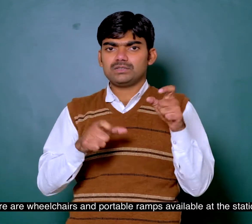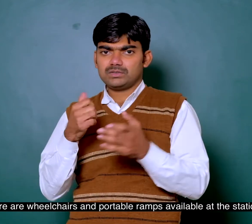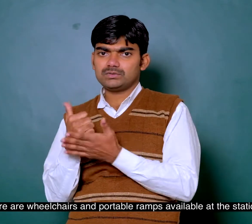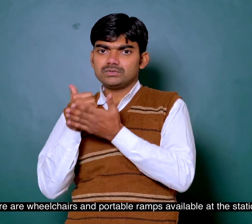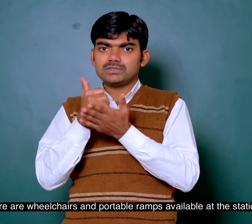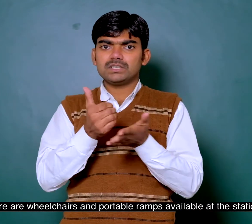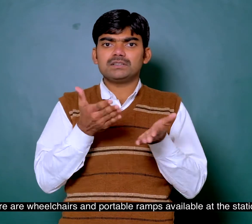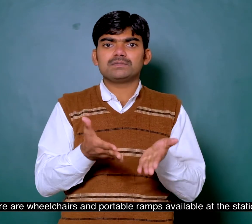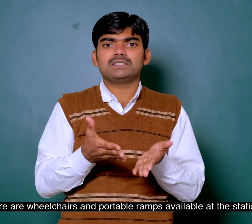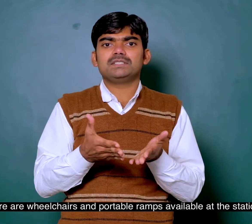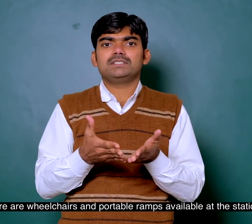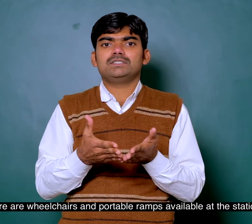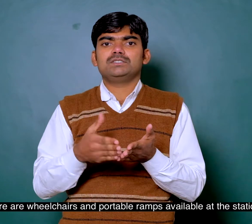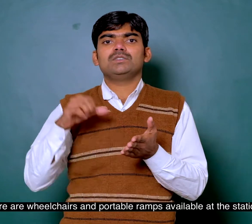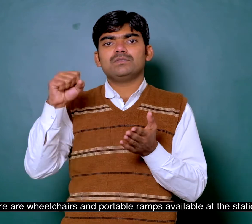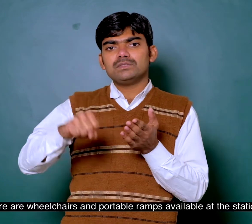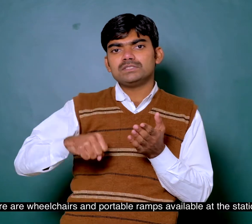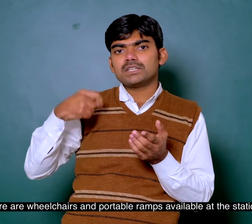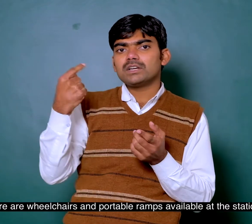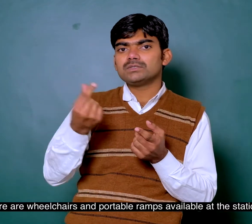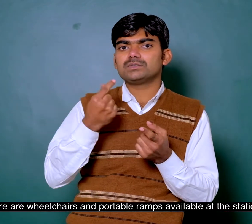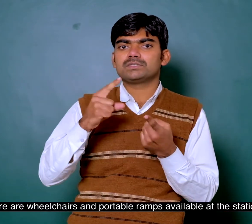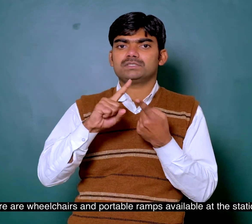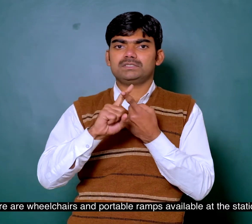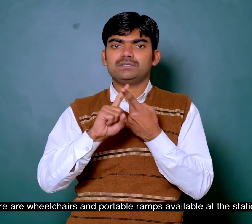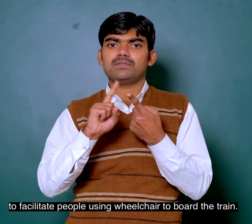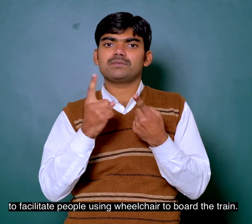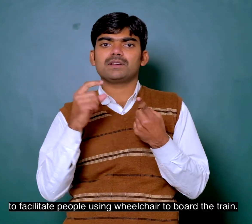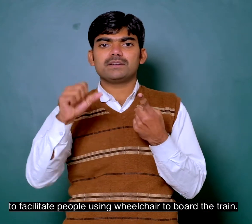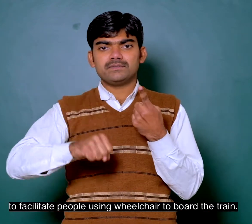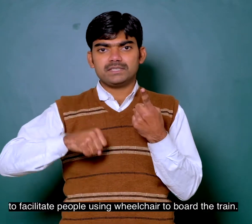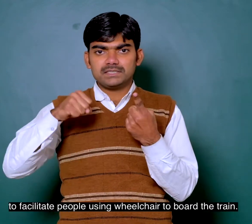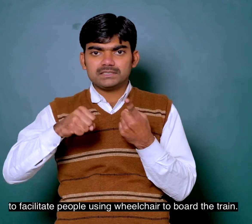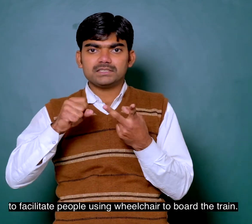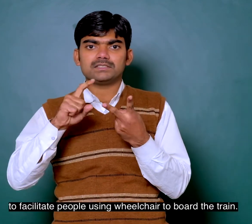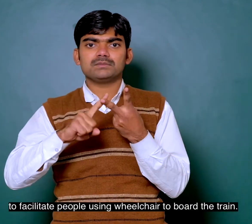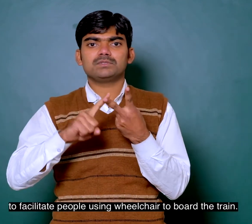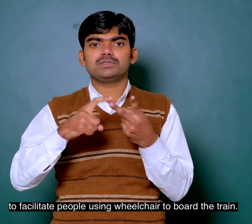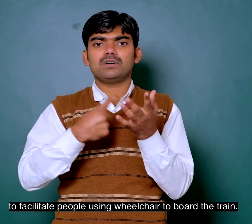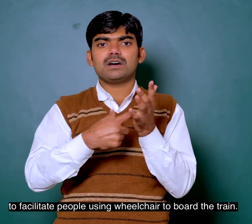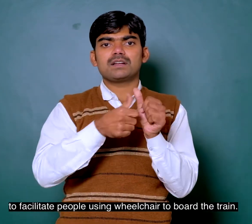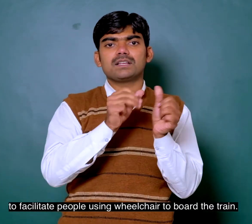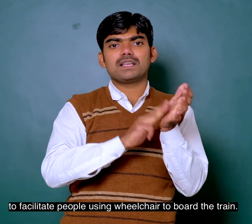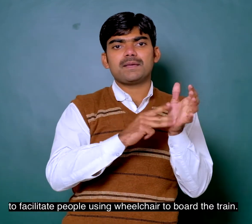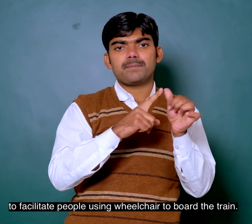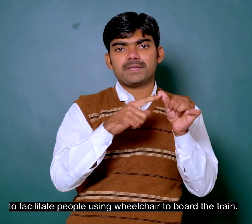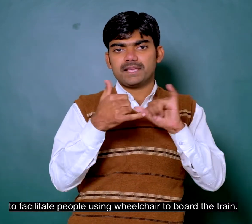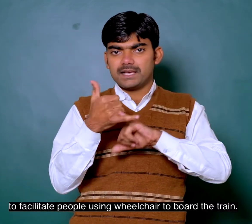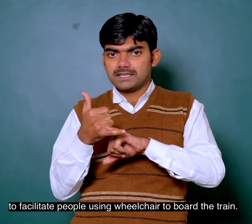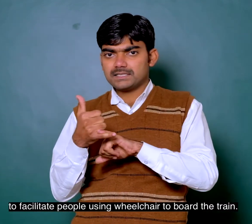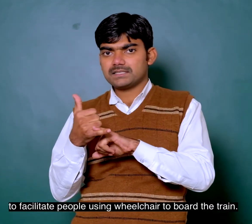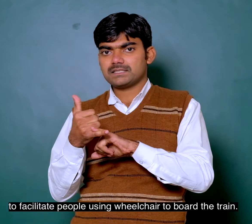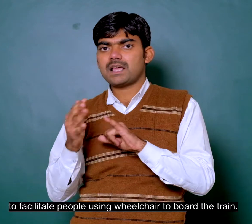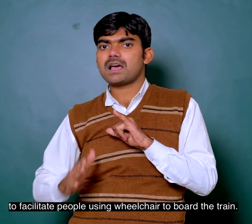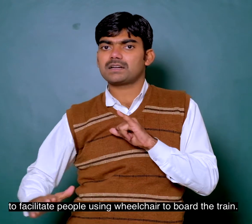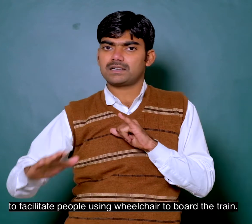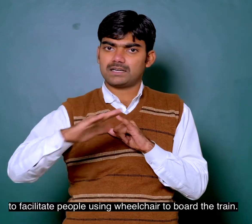portable ramps available at the station to facilitate people using wheelchair to board the train.